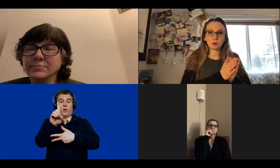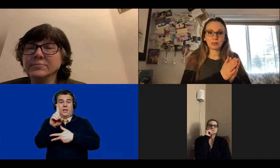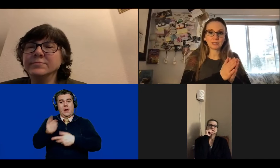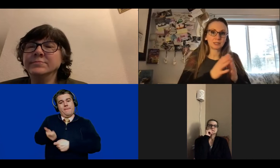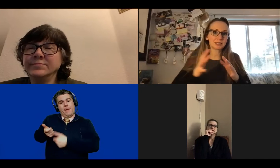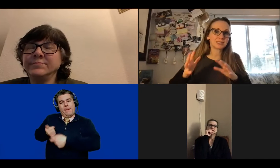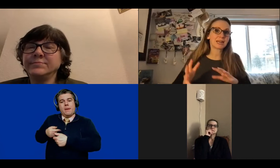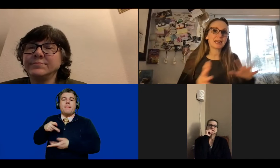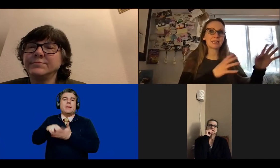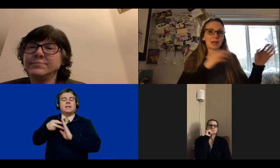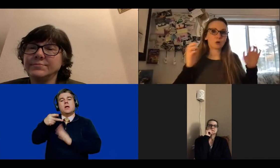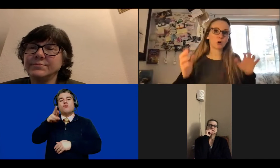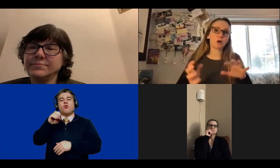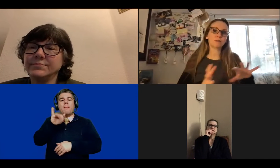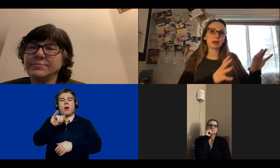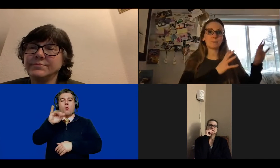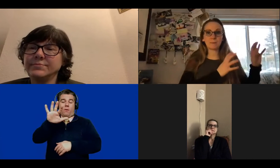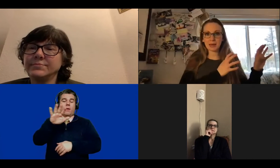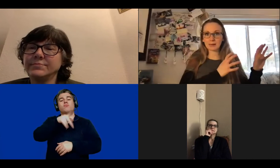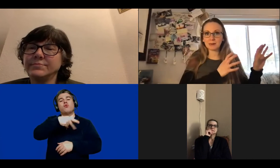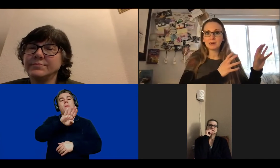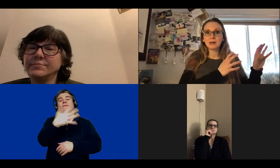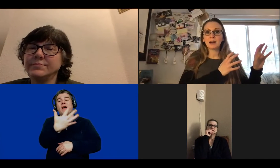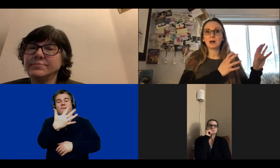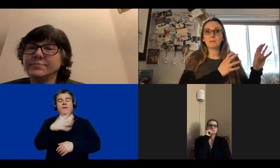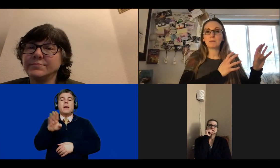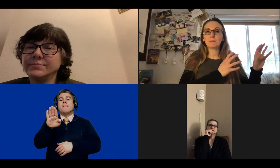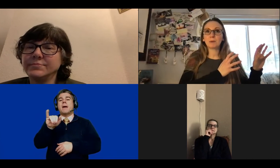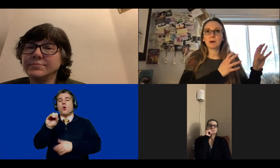and BioCleanse. This is taking out all of that bad